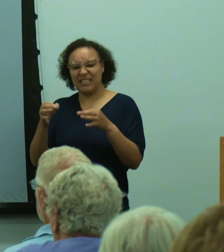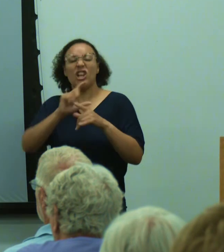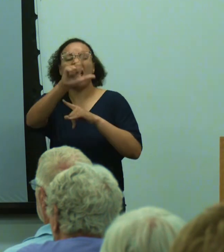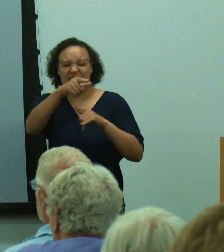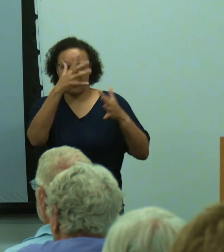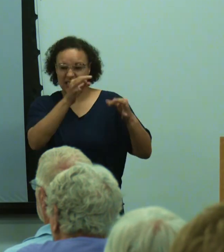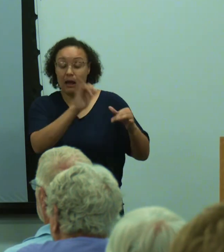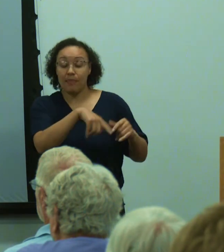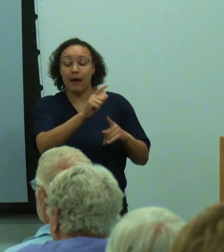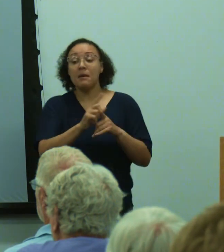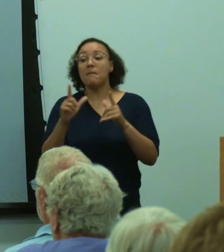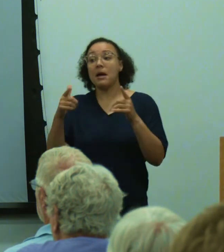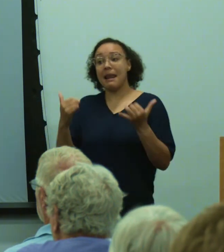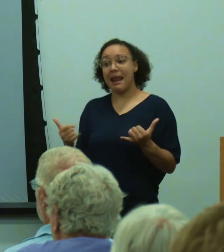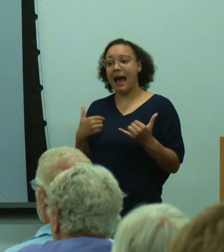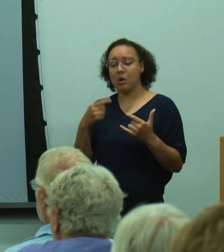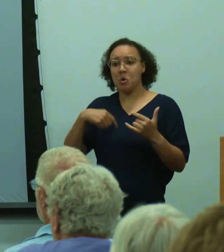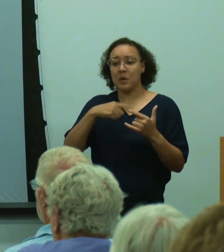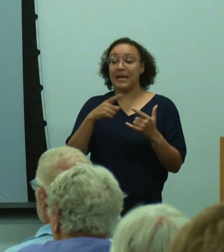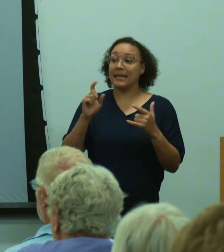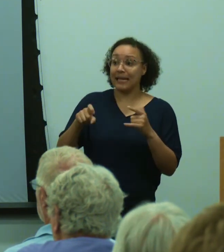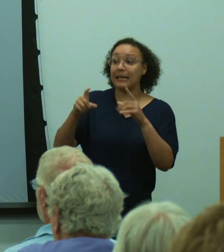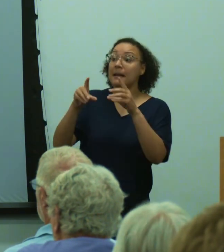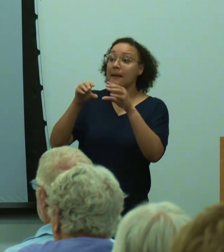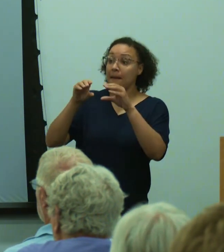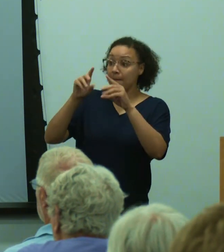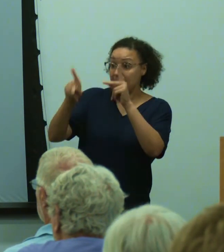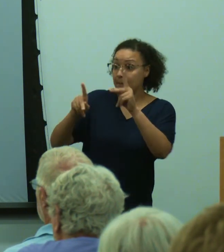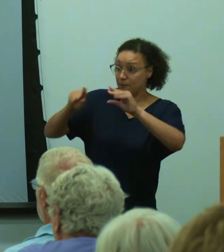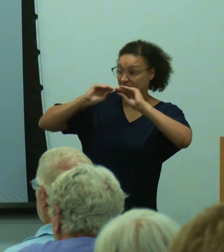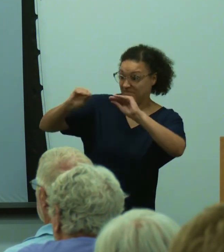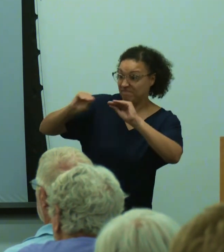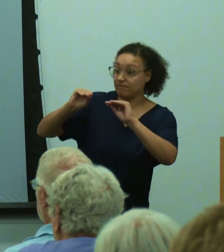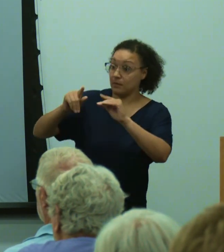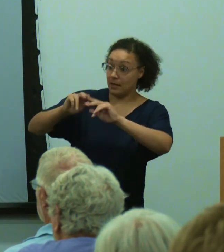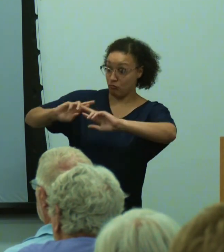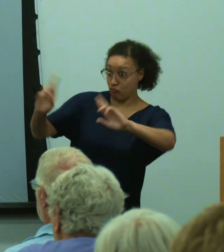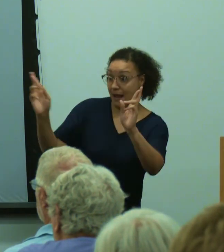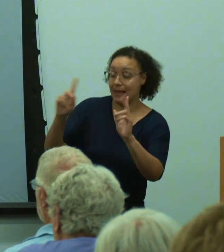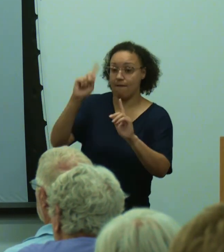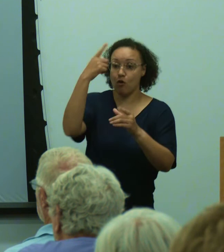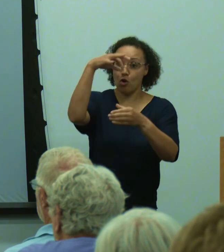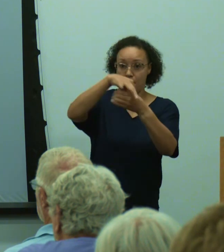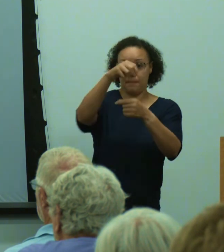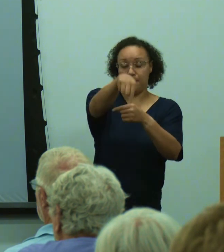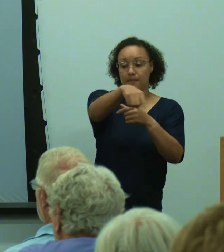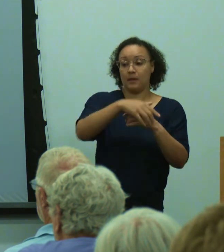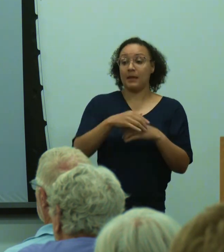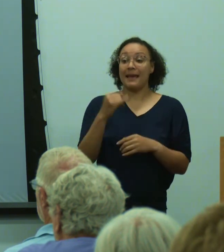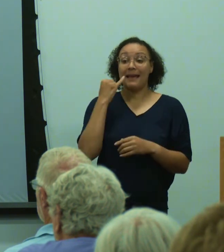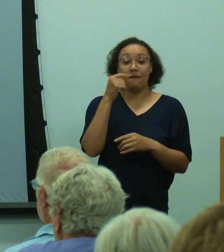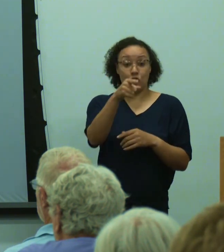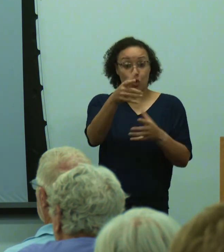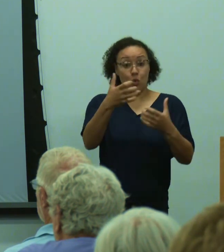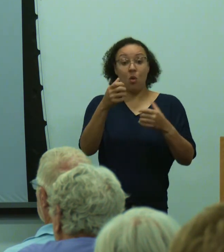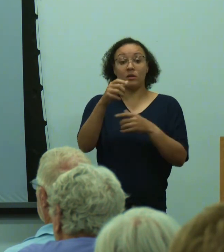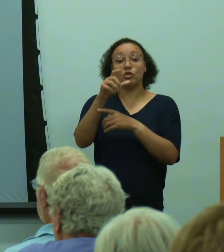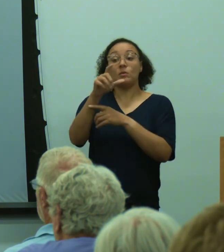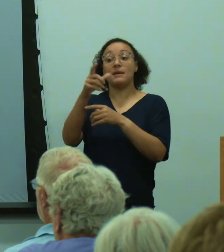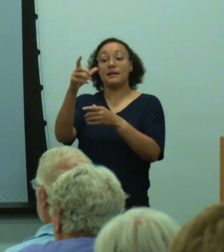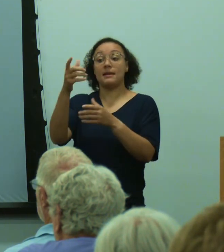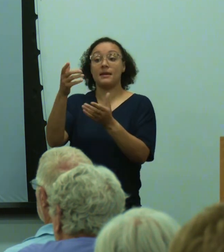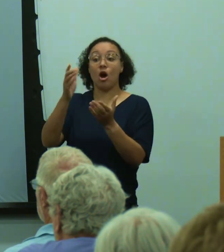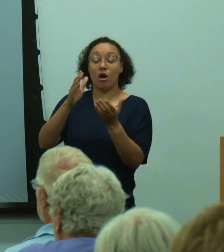to educate people and get people ready. And we need to think about, if you wanted to be on the 2023